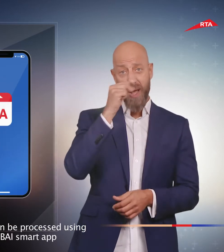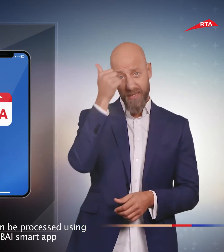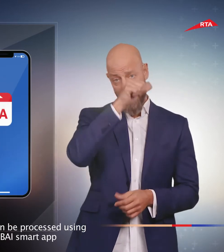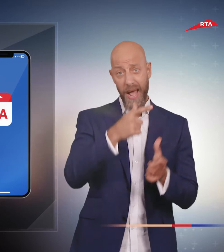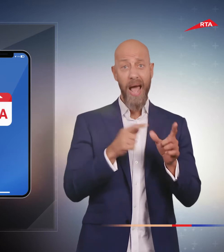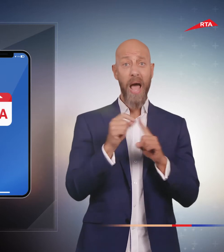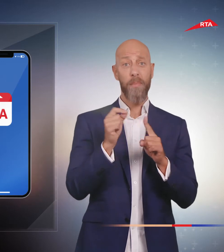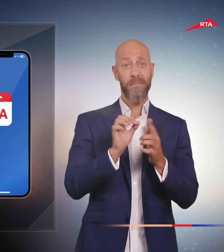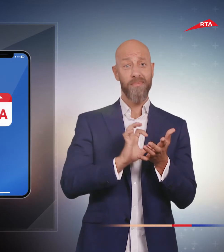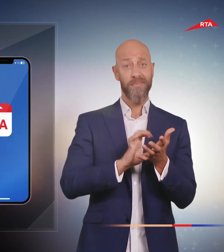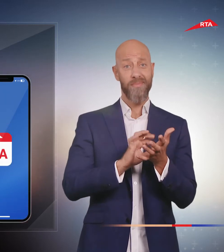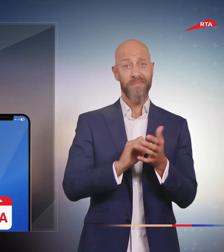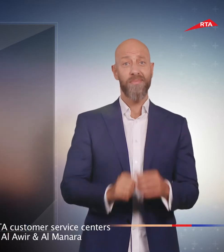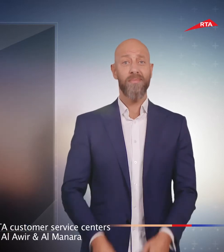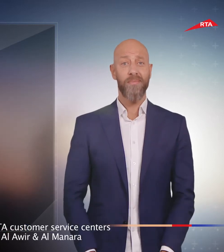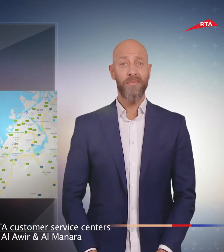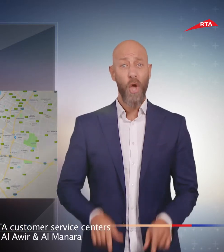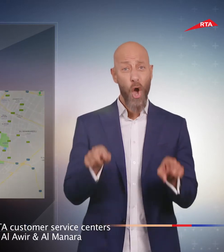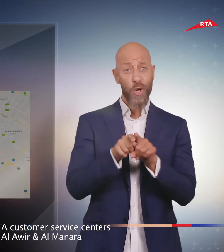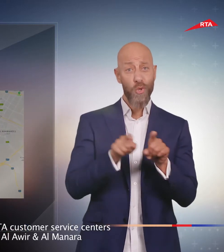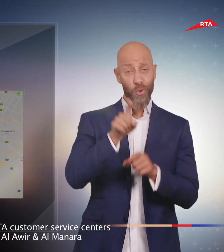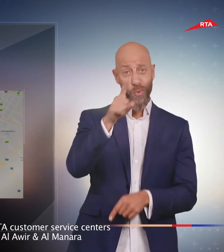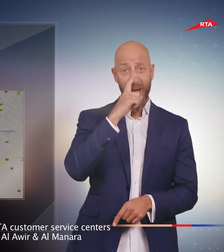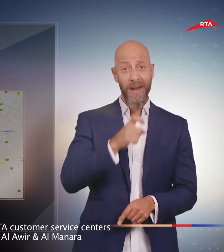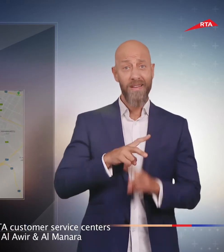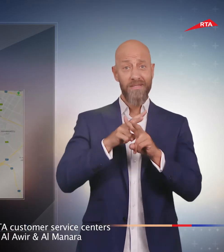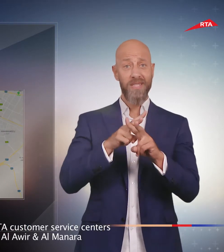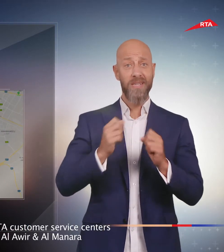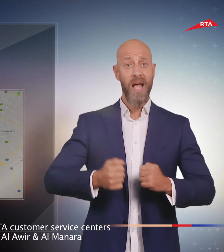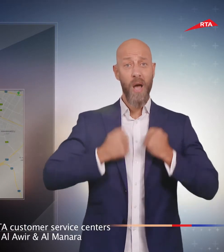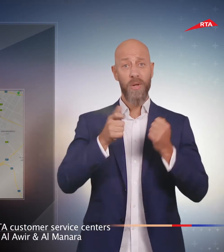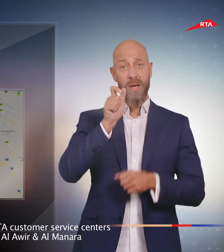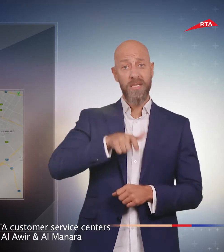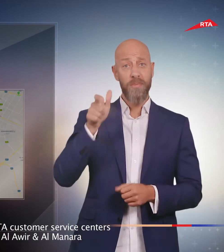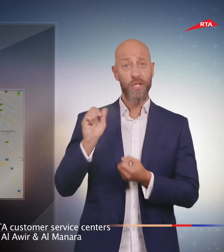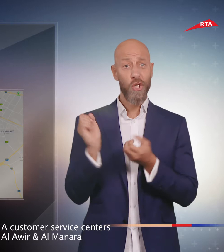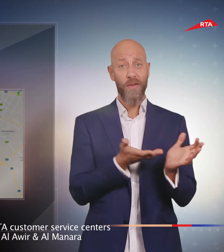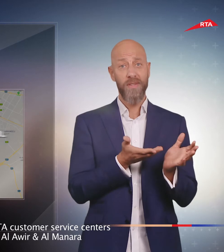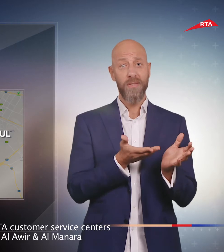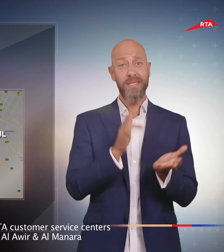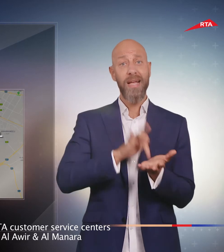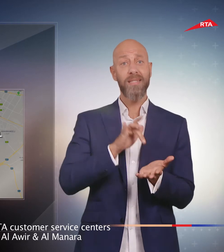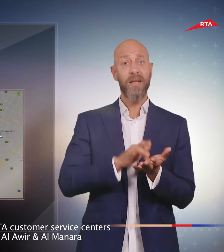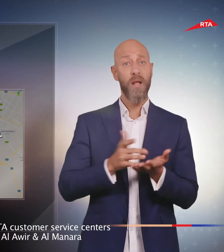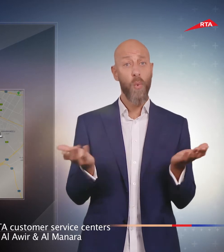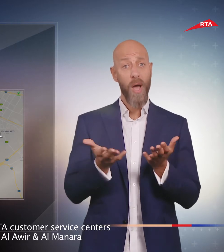app. You can also visit our RTA customer service centres in Ramul,